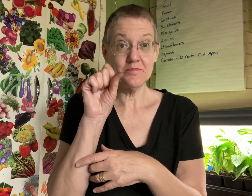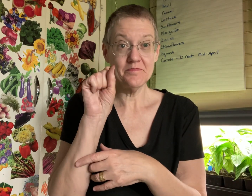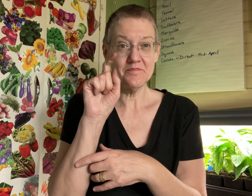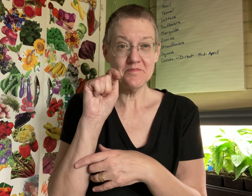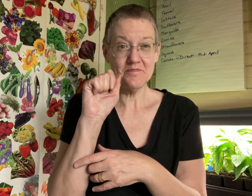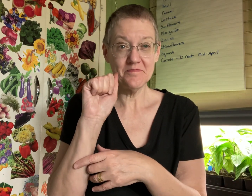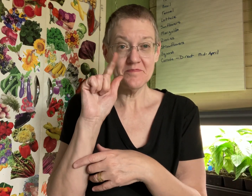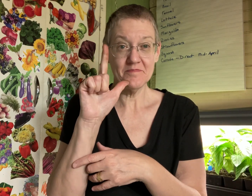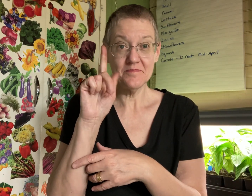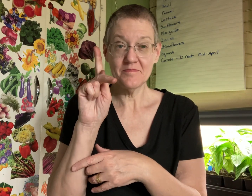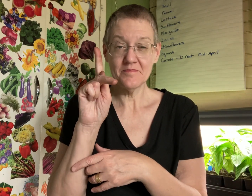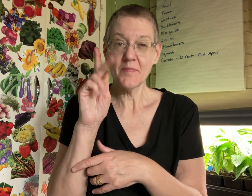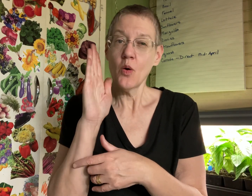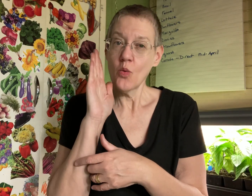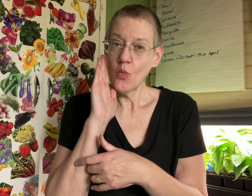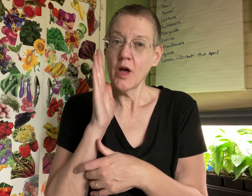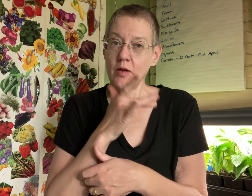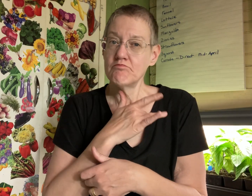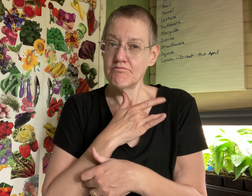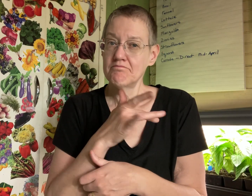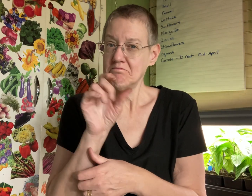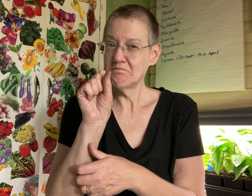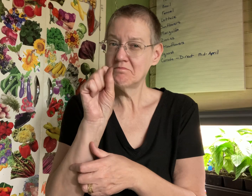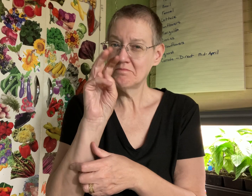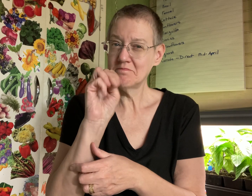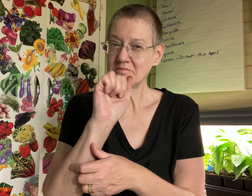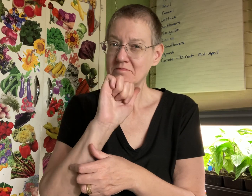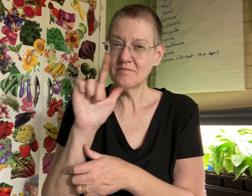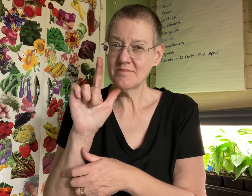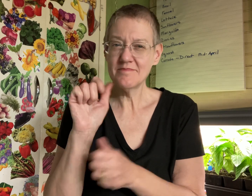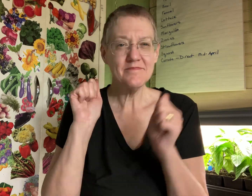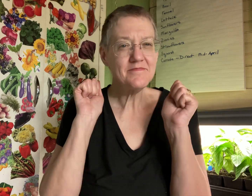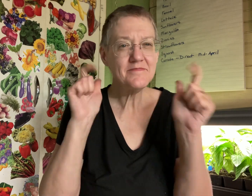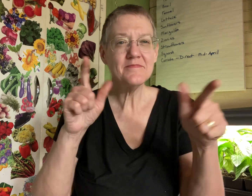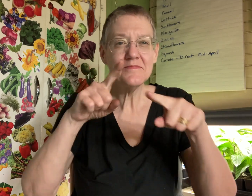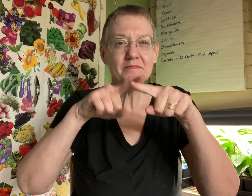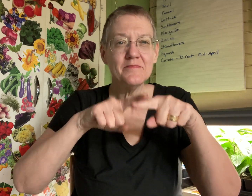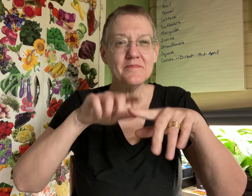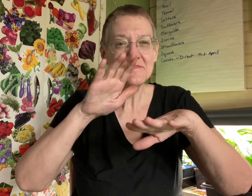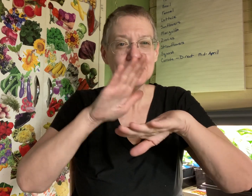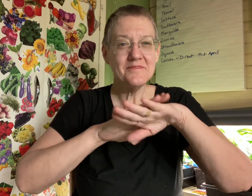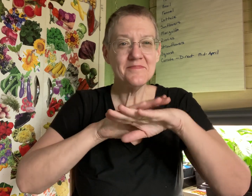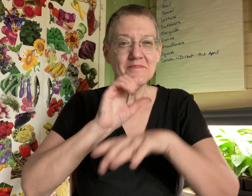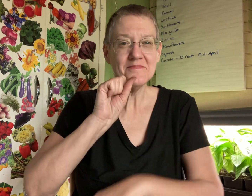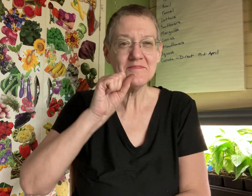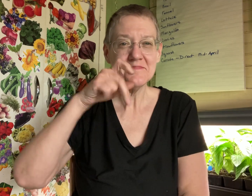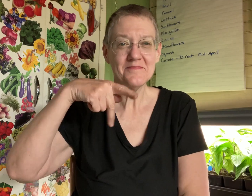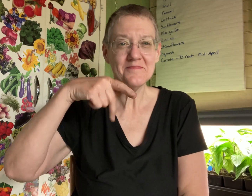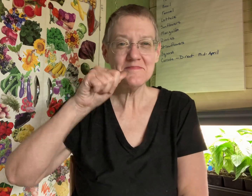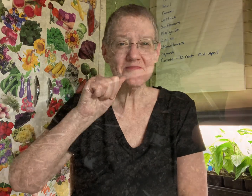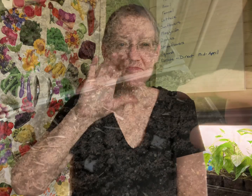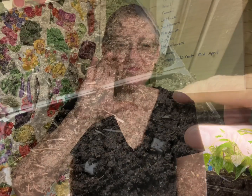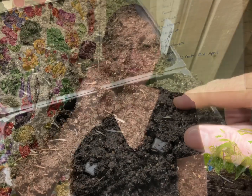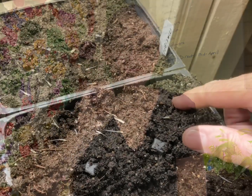size. But the ones in the green stalk, they're going to be small. It all depends on how much space they